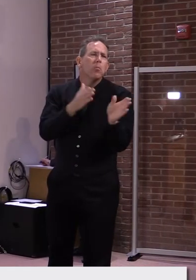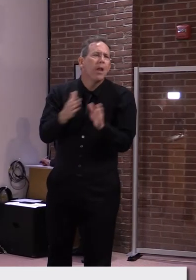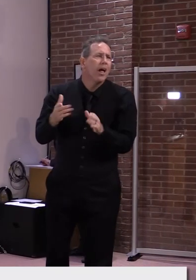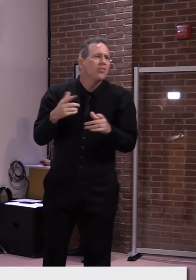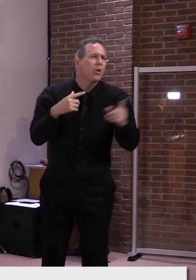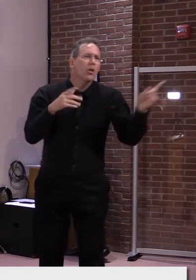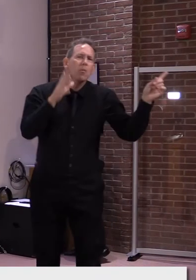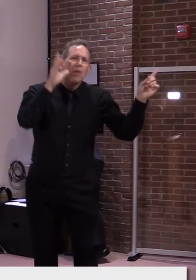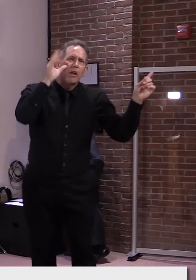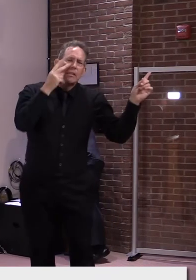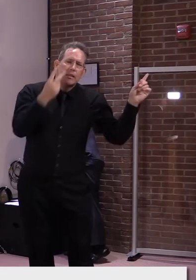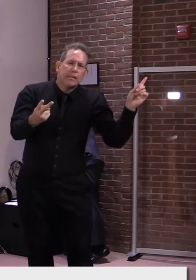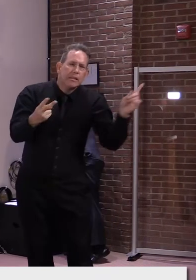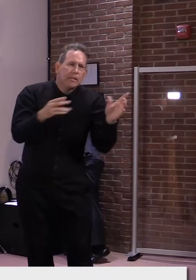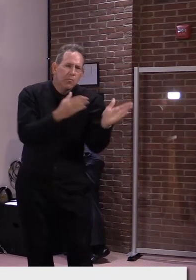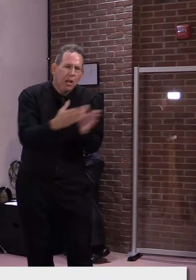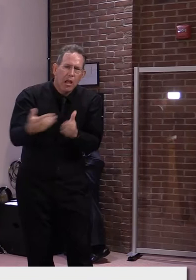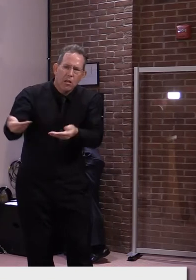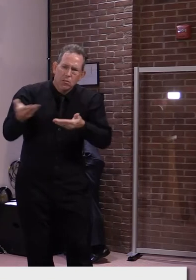doing to recover from the pandemic?